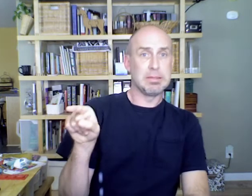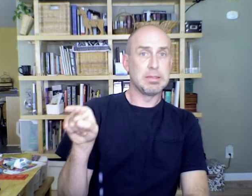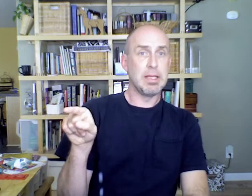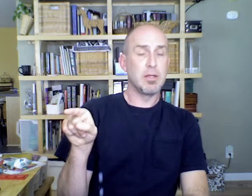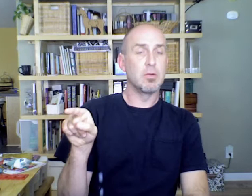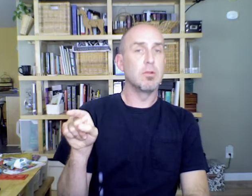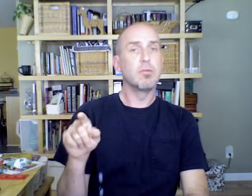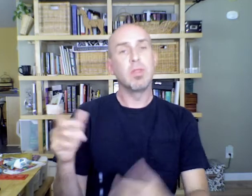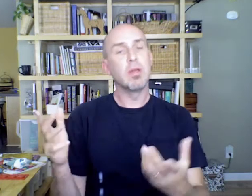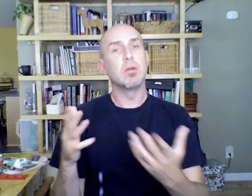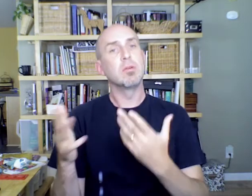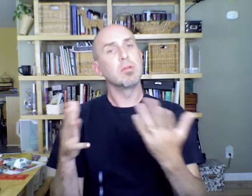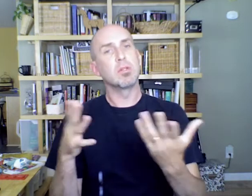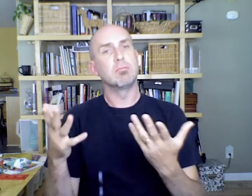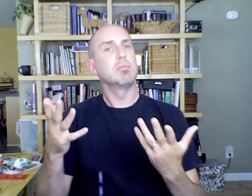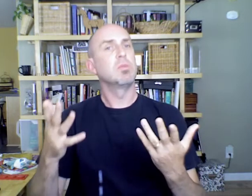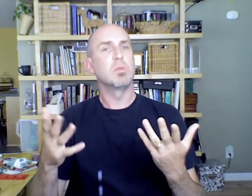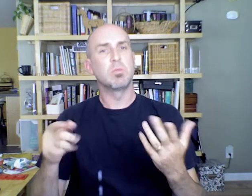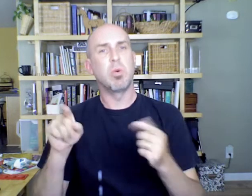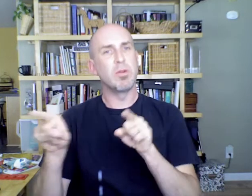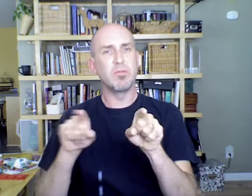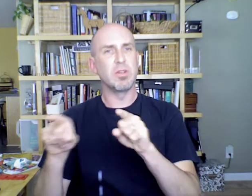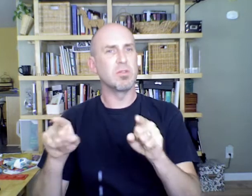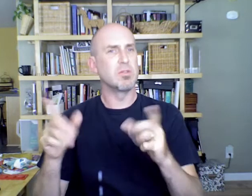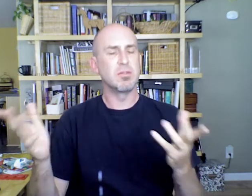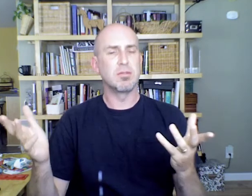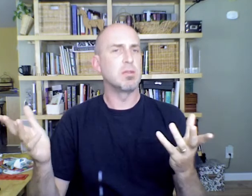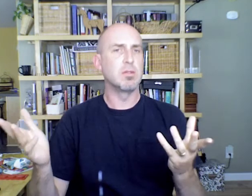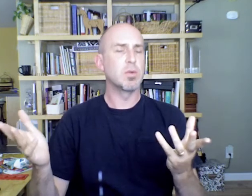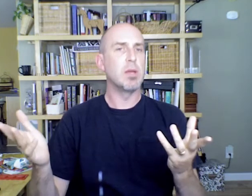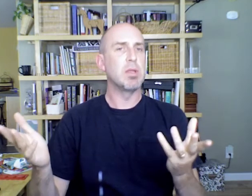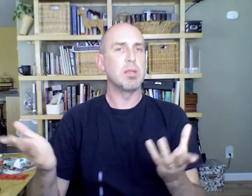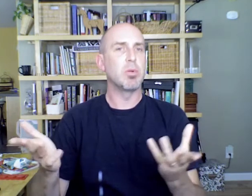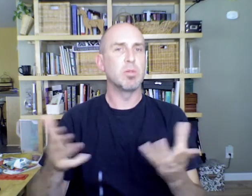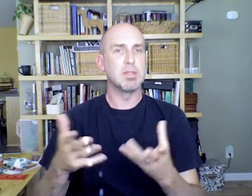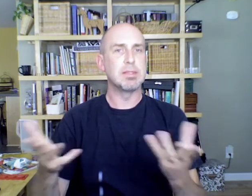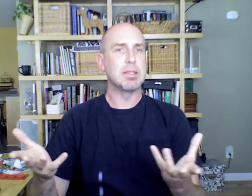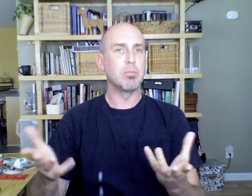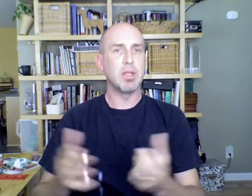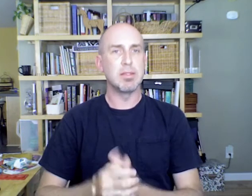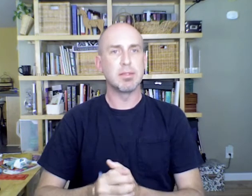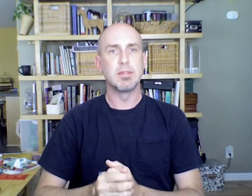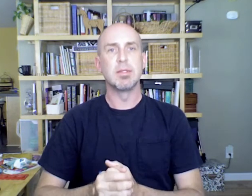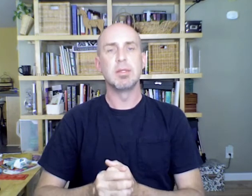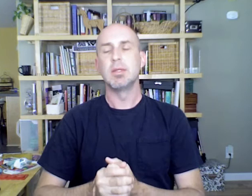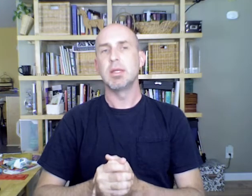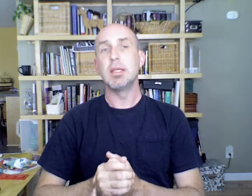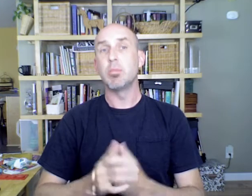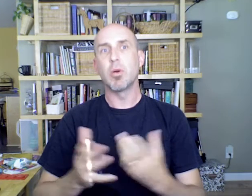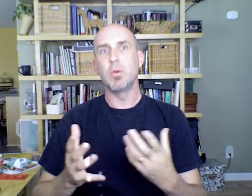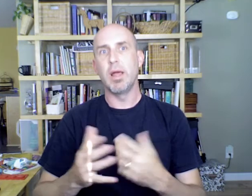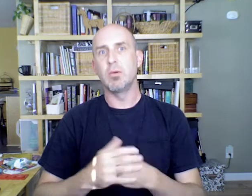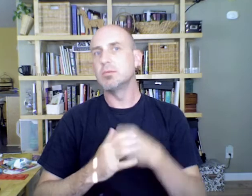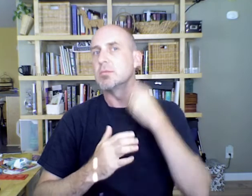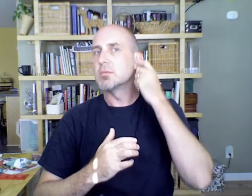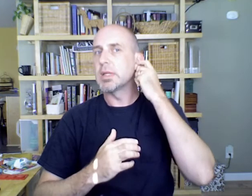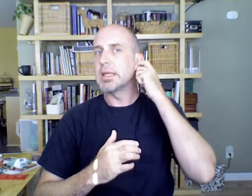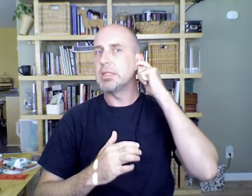that girl over there. You can use those pointer fingers to describe any person that's any place. Any pronoun, he, she,